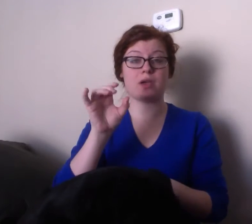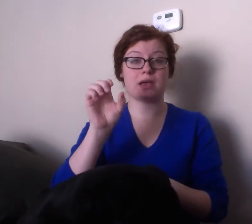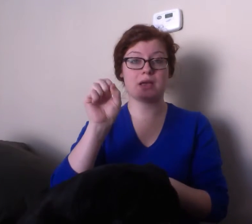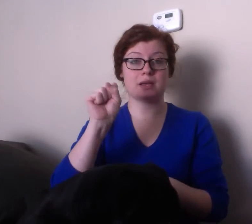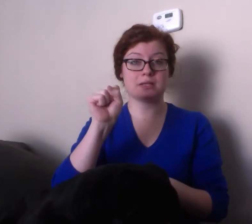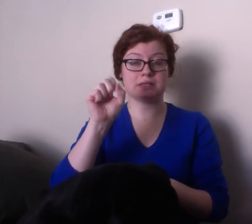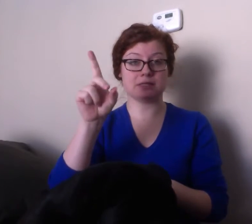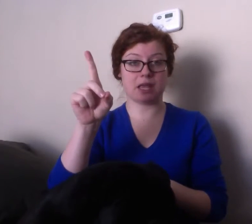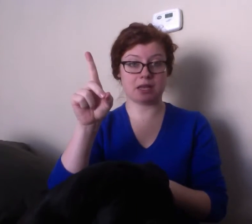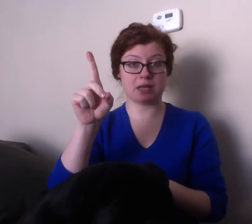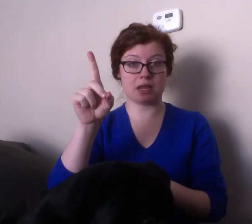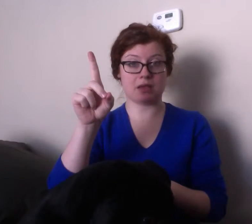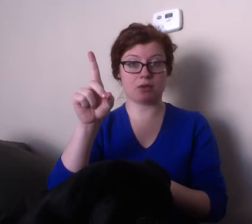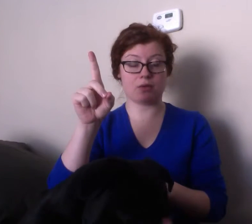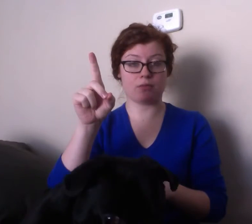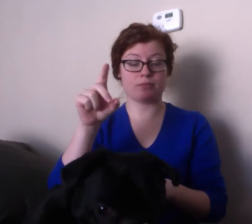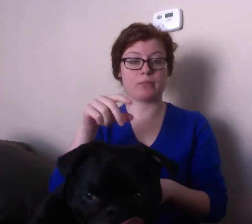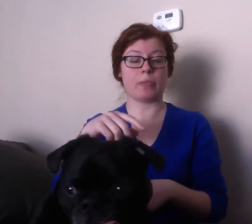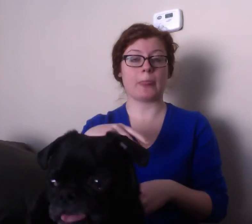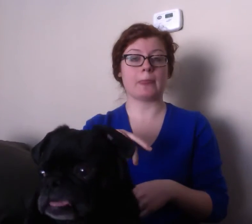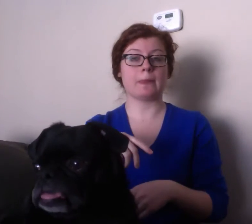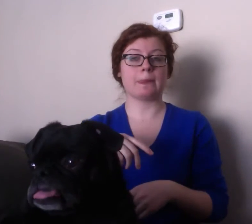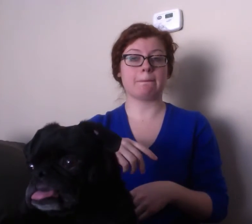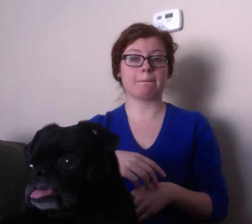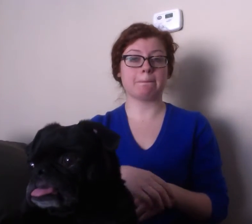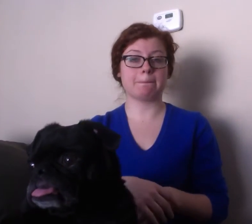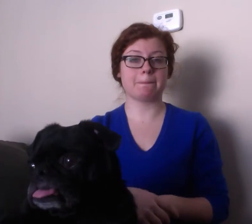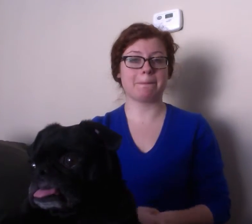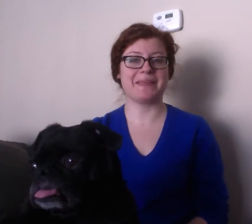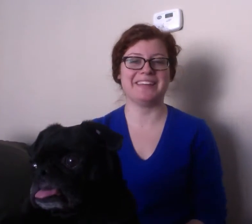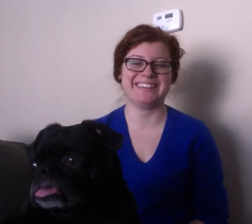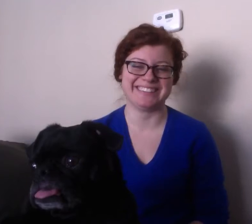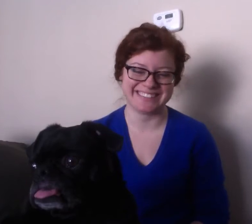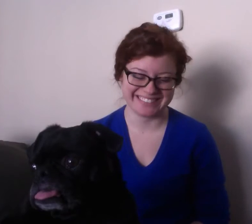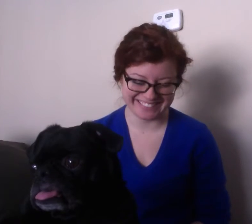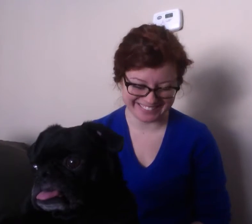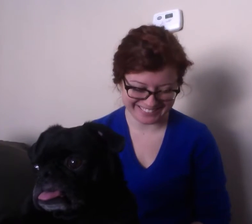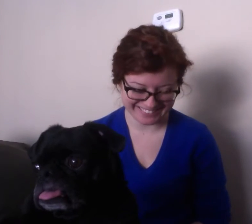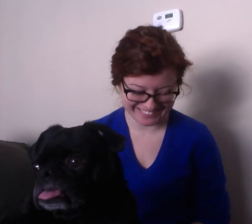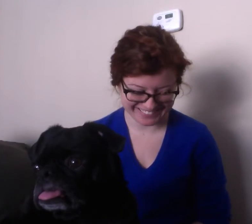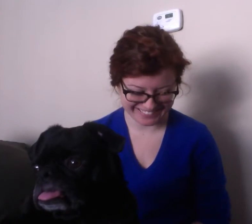Generally speaking, because of the prevailing wind,